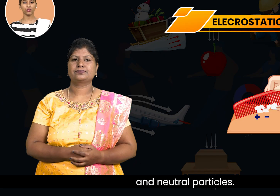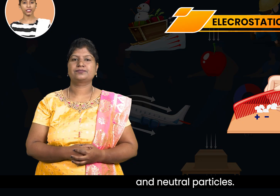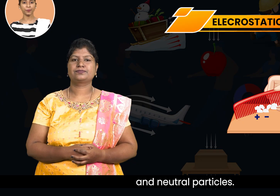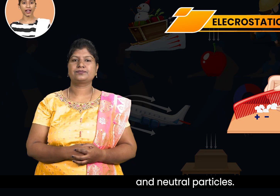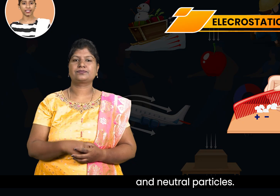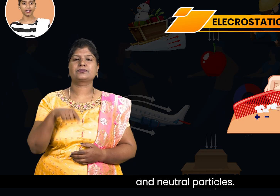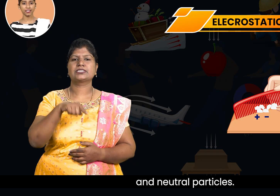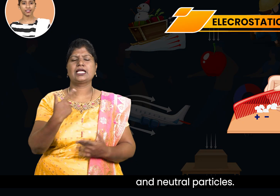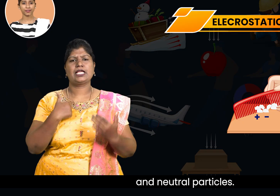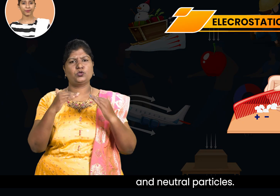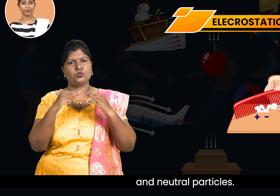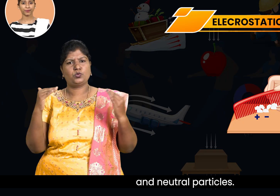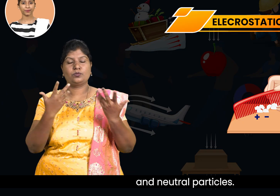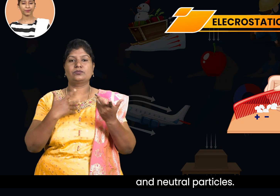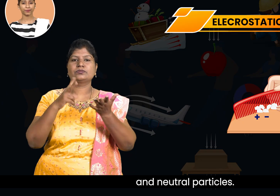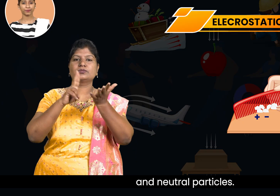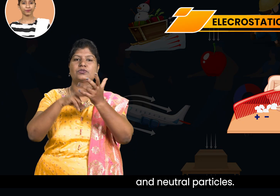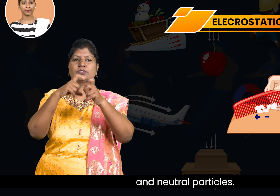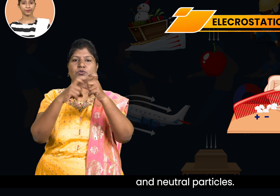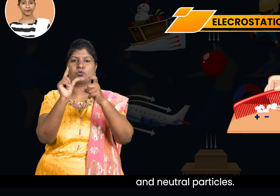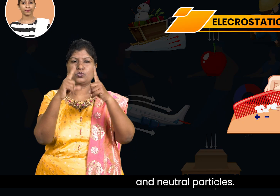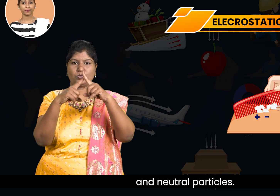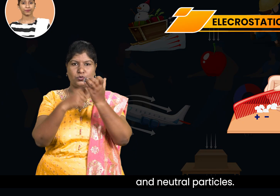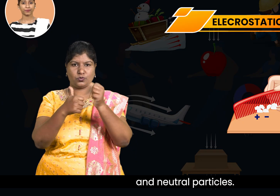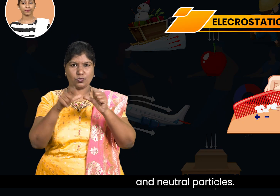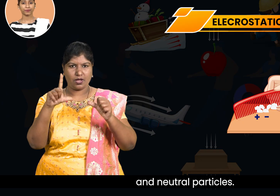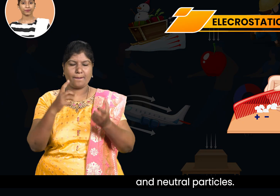and neutral particles.